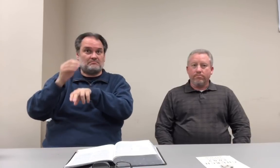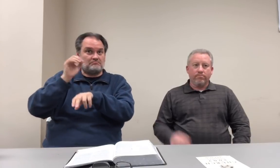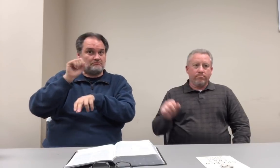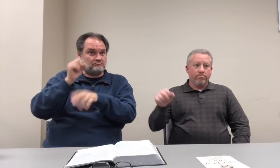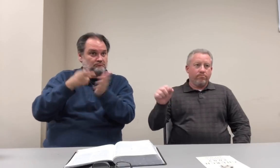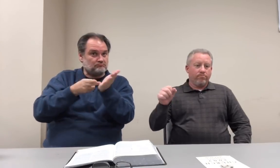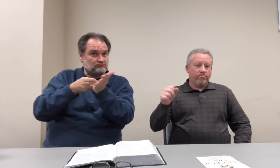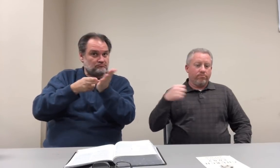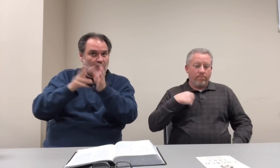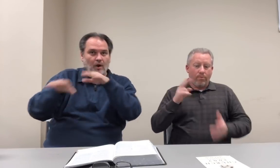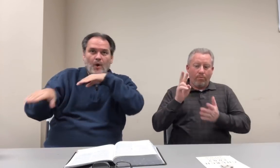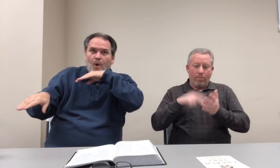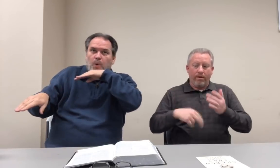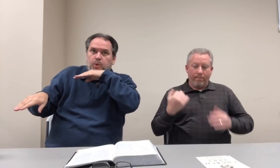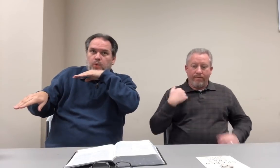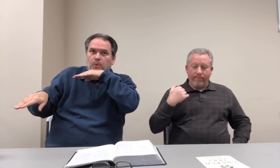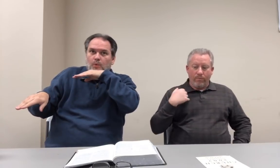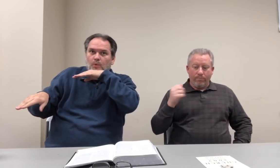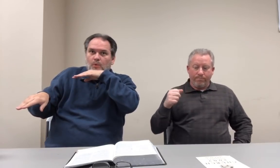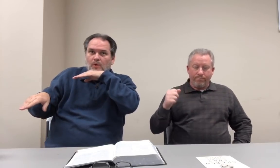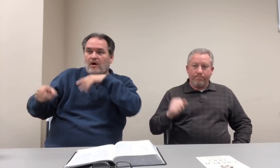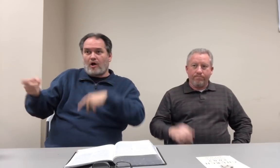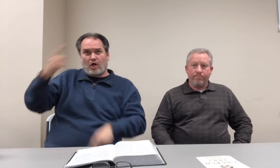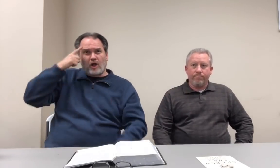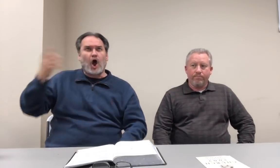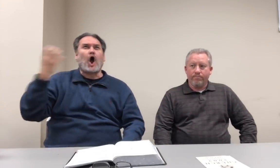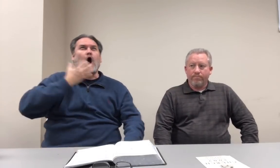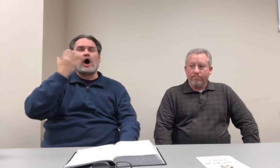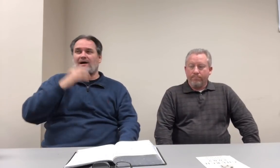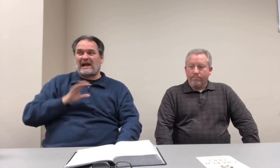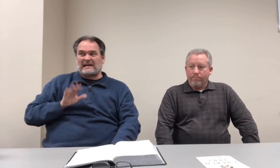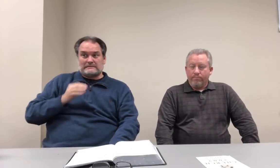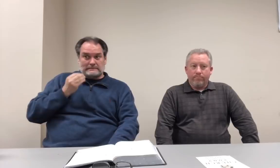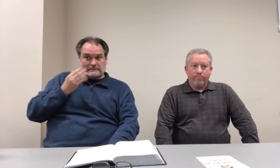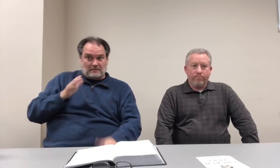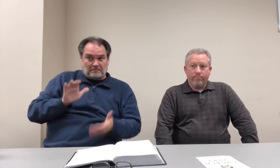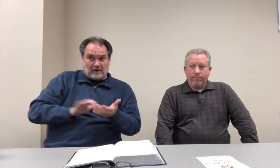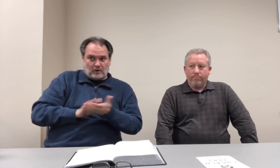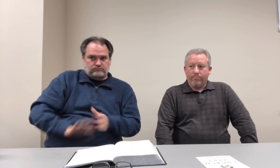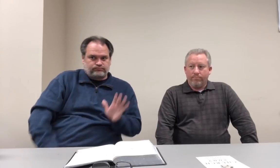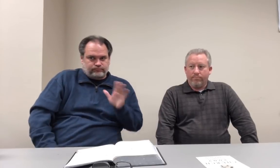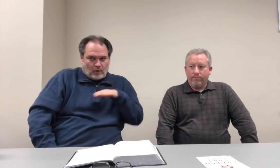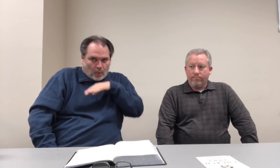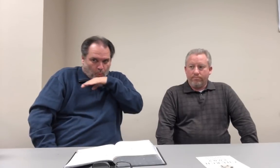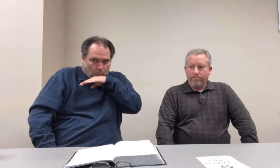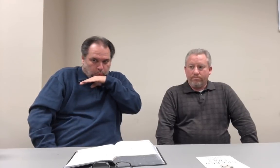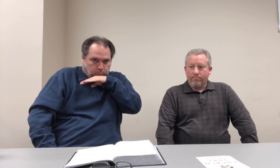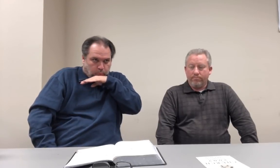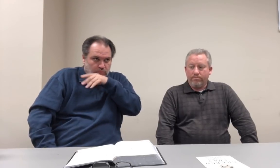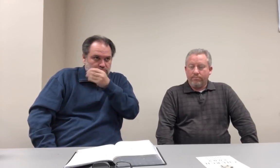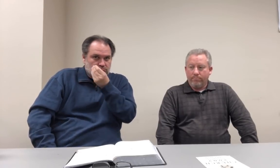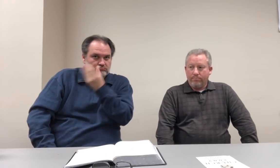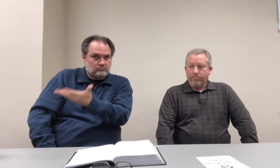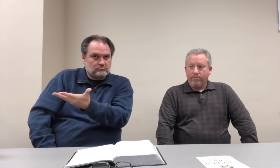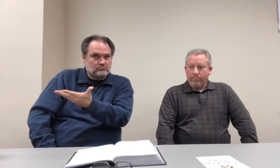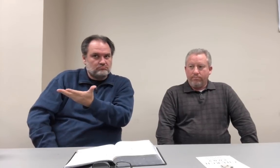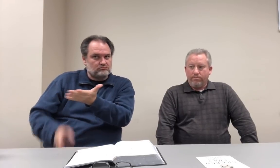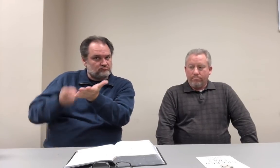it play out, how can he do it? Is there anything that omniscient God can